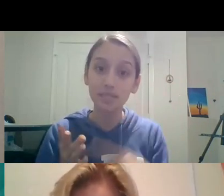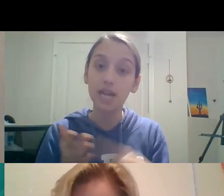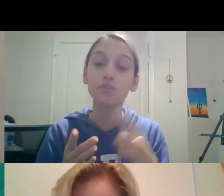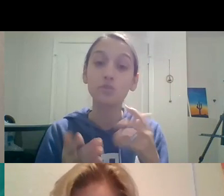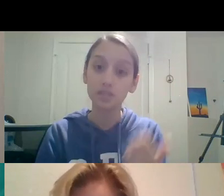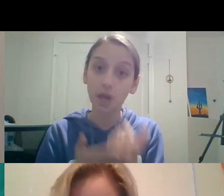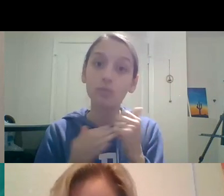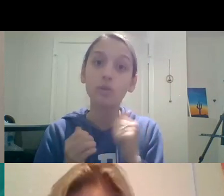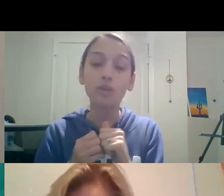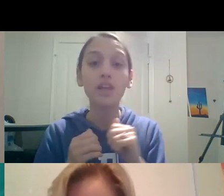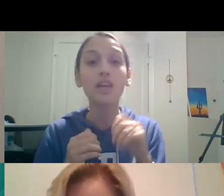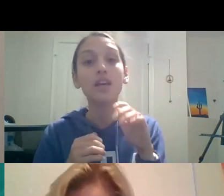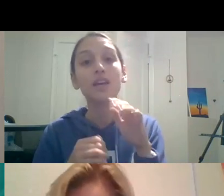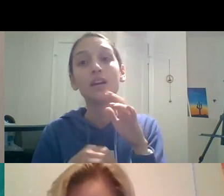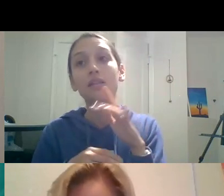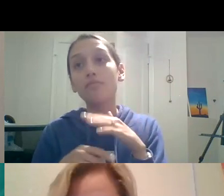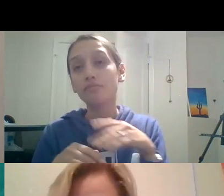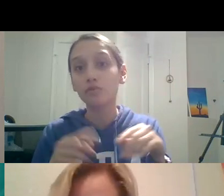C sometimes to help them with